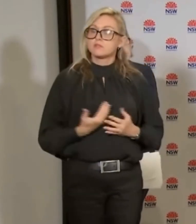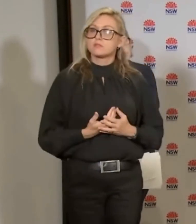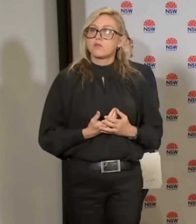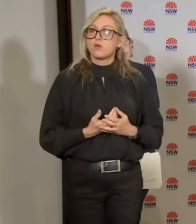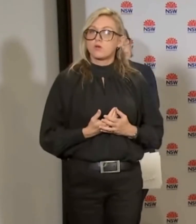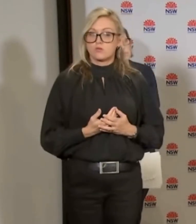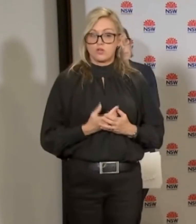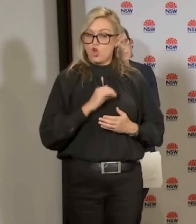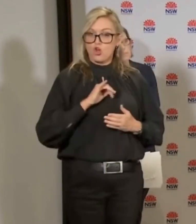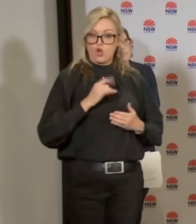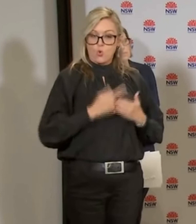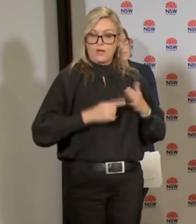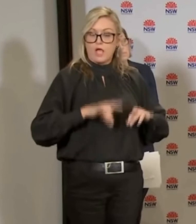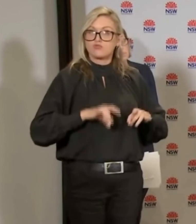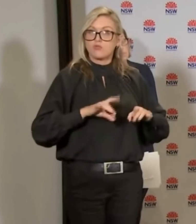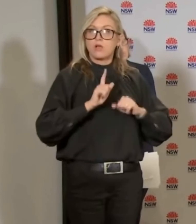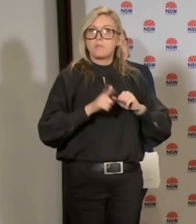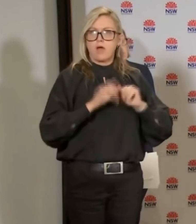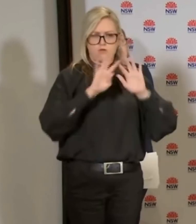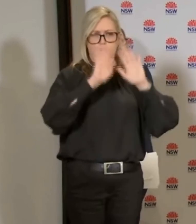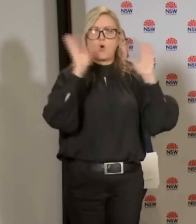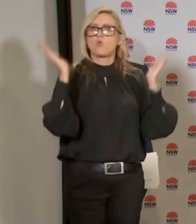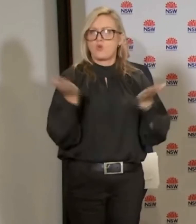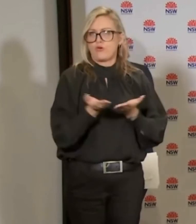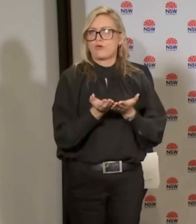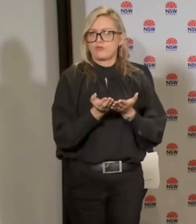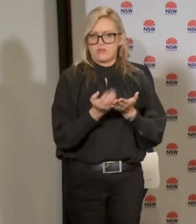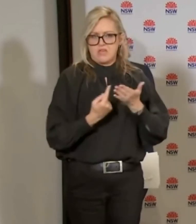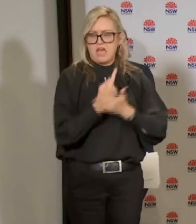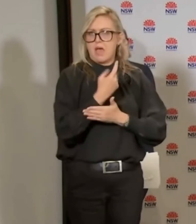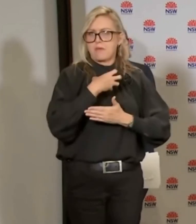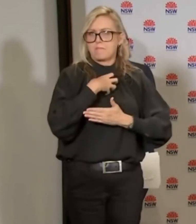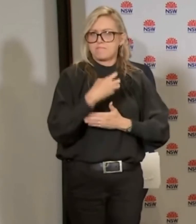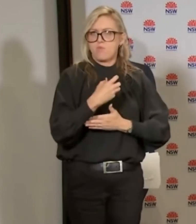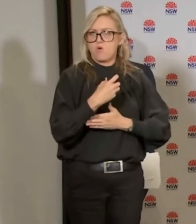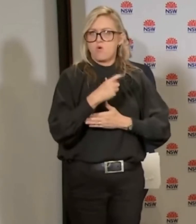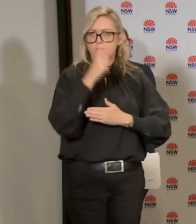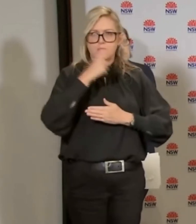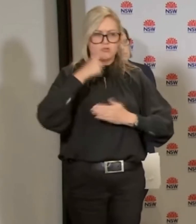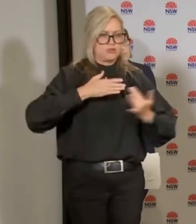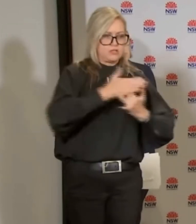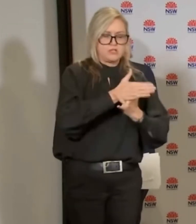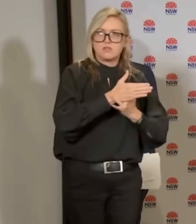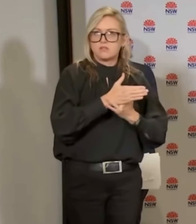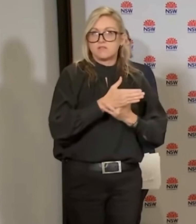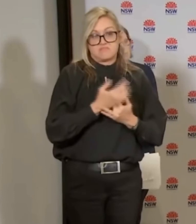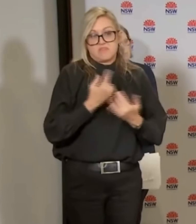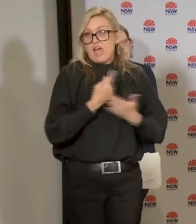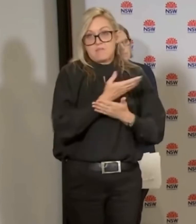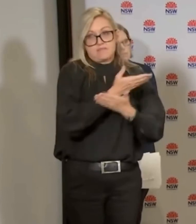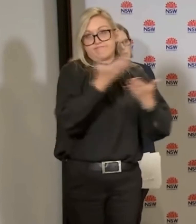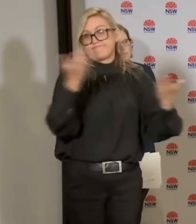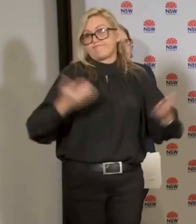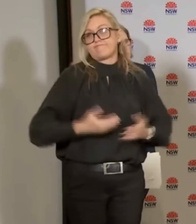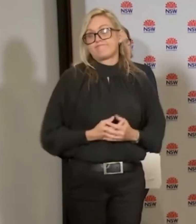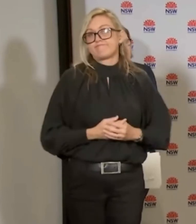phase globally of where these attacks are becoming more frequent. Australia is not immune from this. New South Wales is not immune from this.